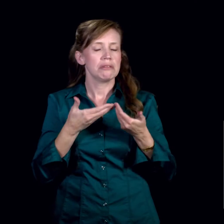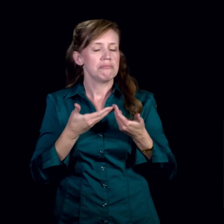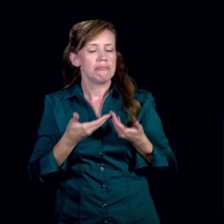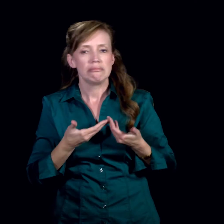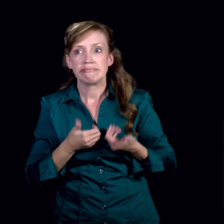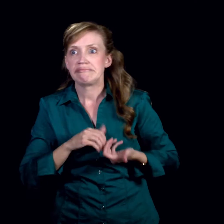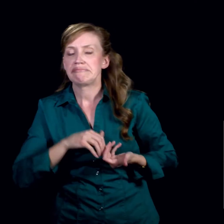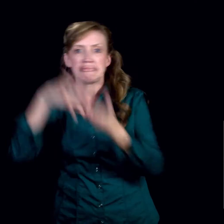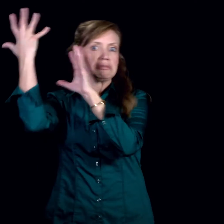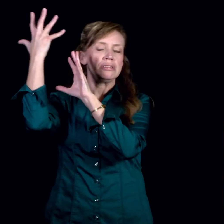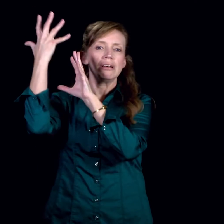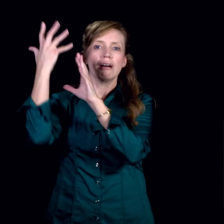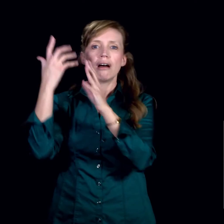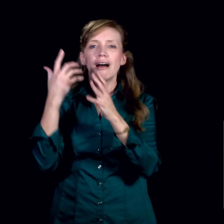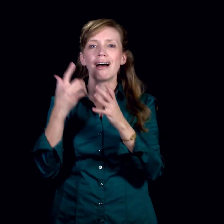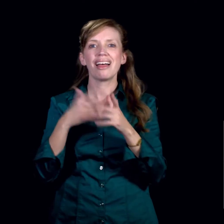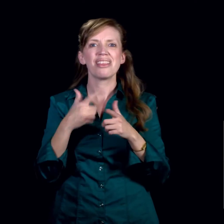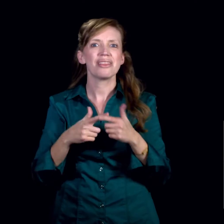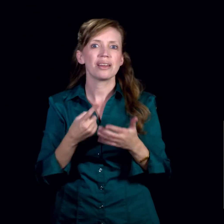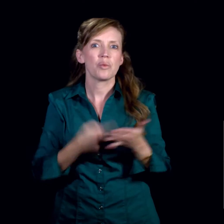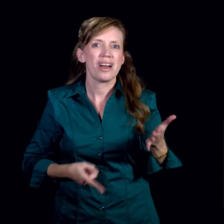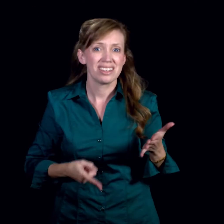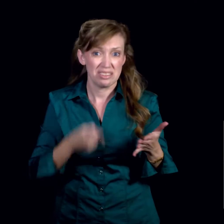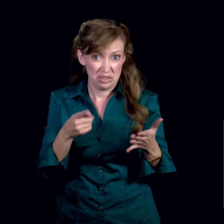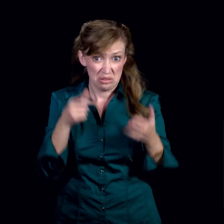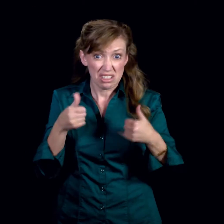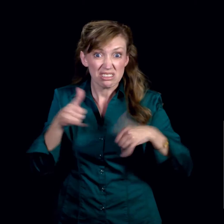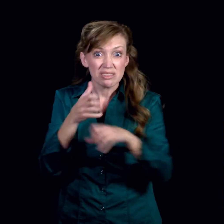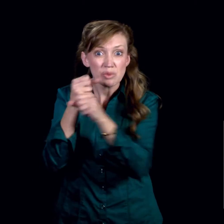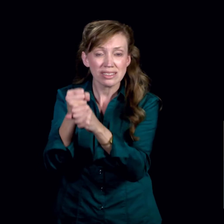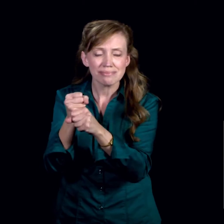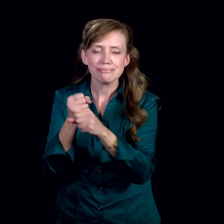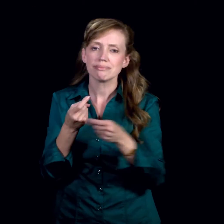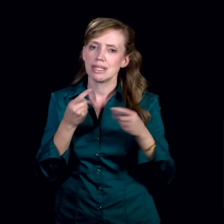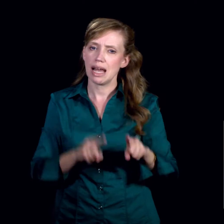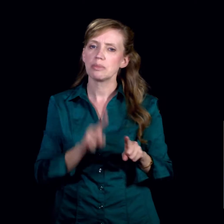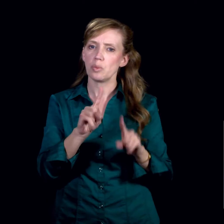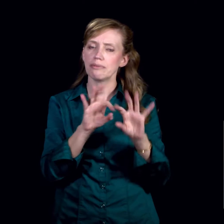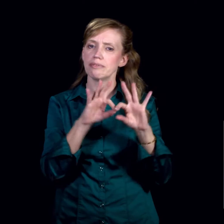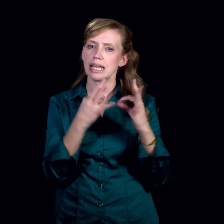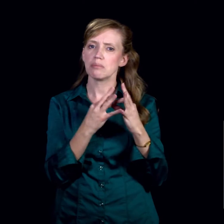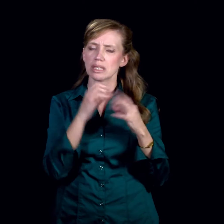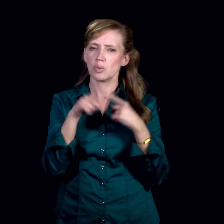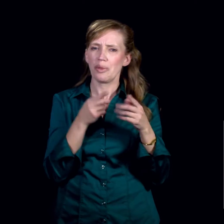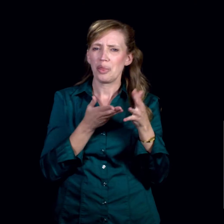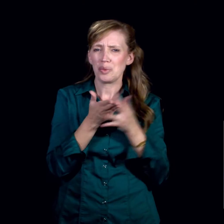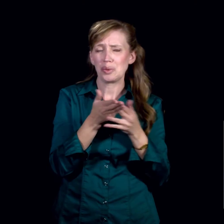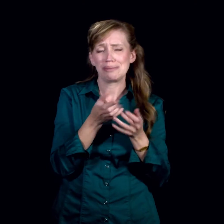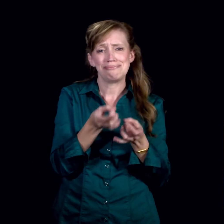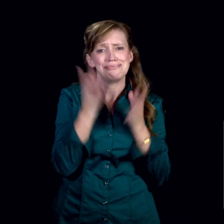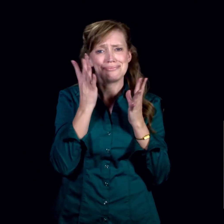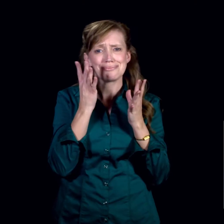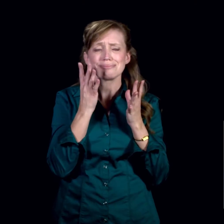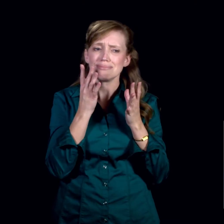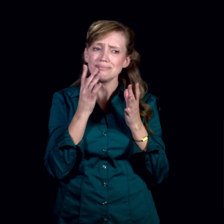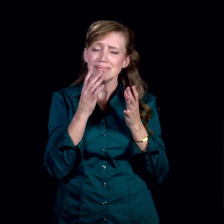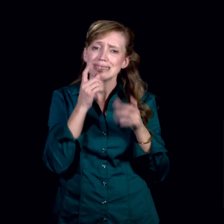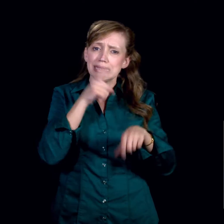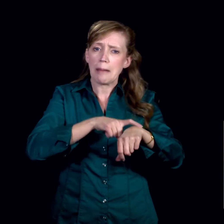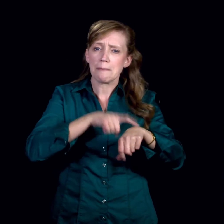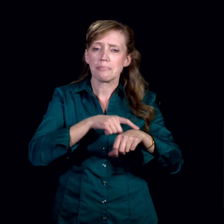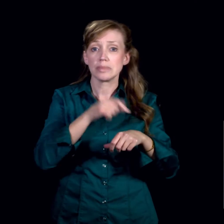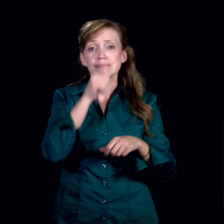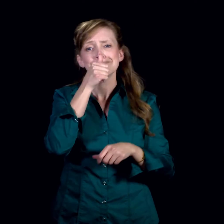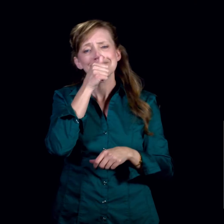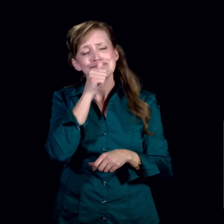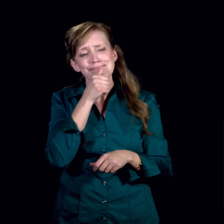then? A family I know recently went through a terrible trial when there was a death in the family. And at every step of the way, they